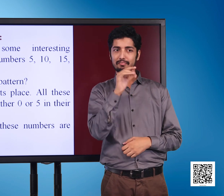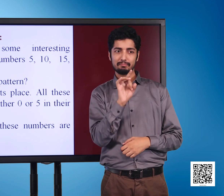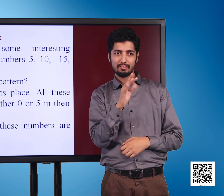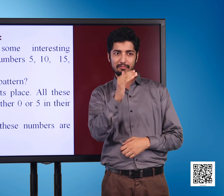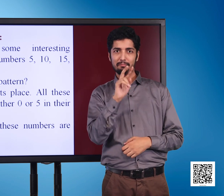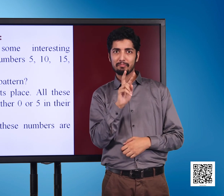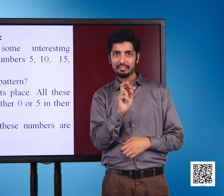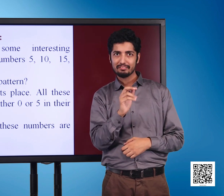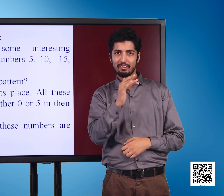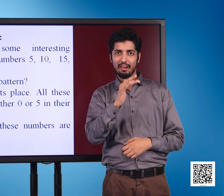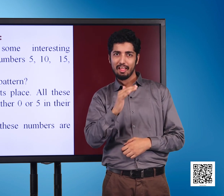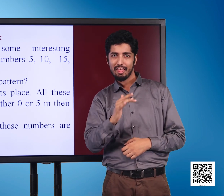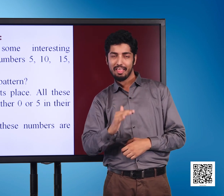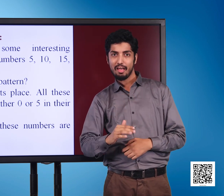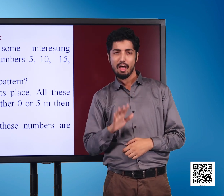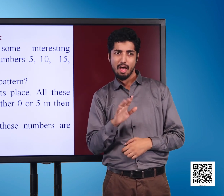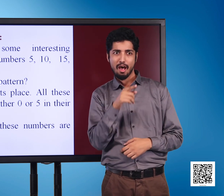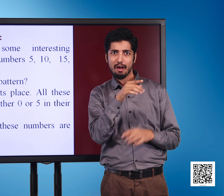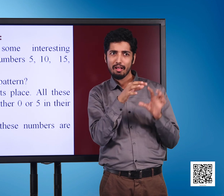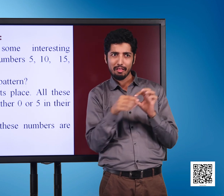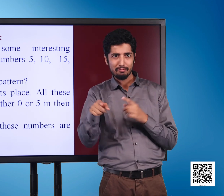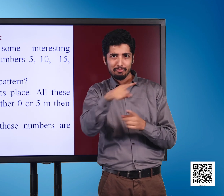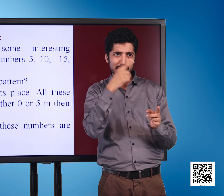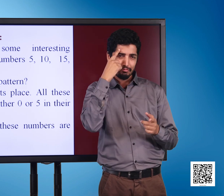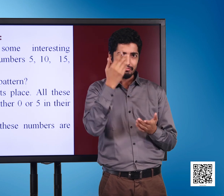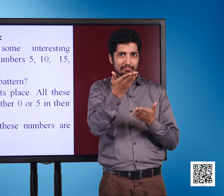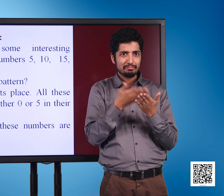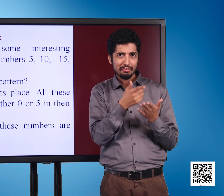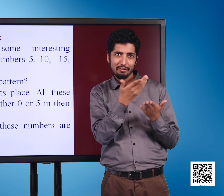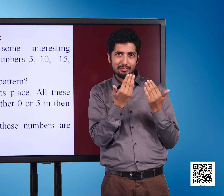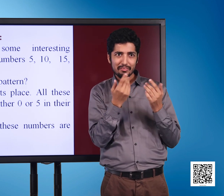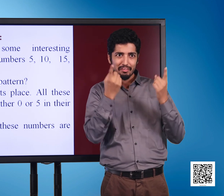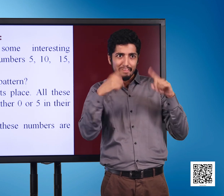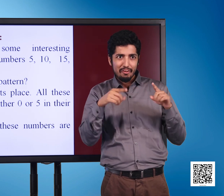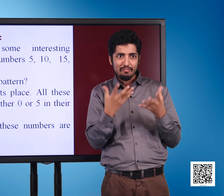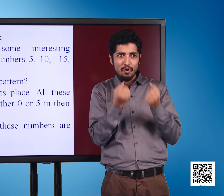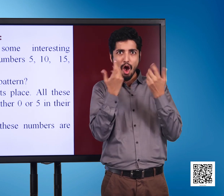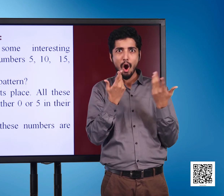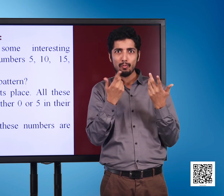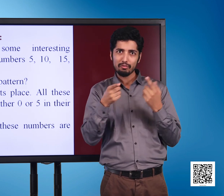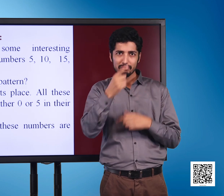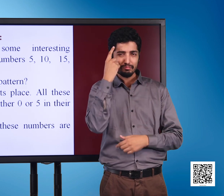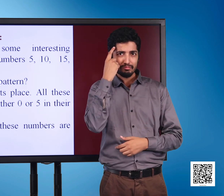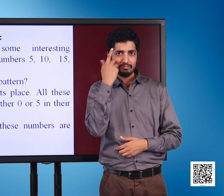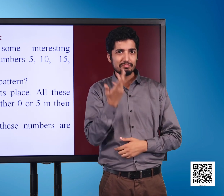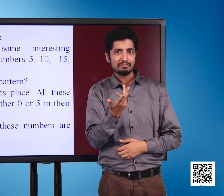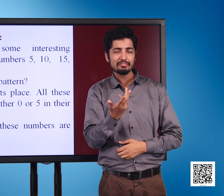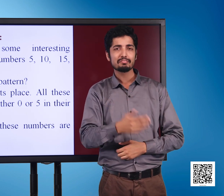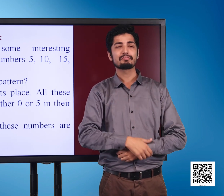30, 35, and so on. Can you tell the pattern? Look at the units place.